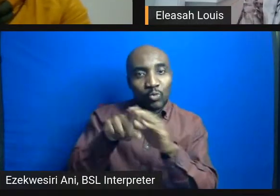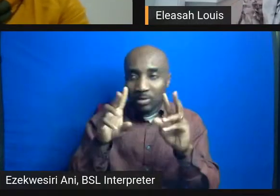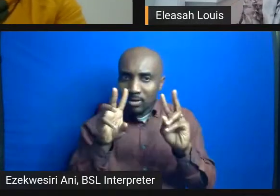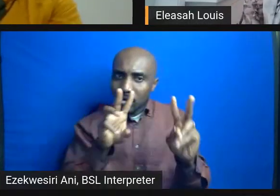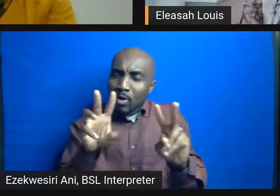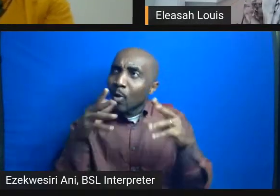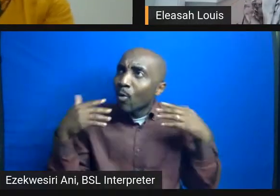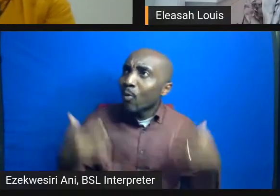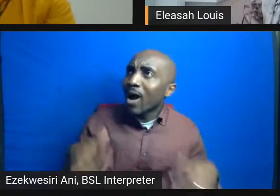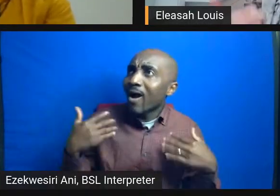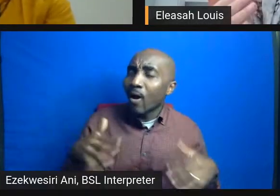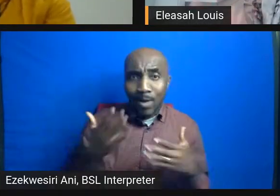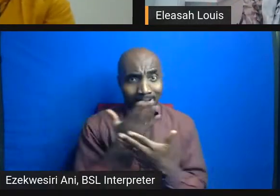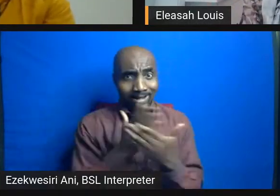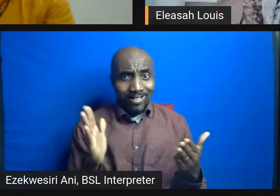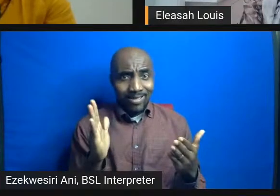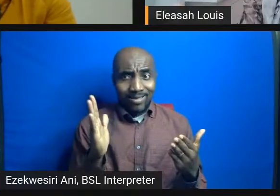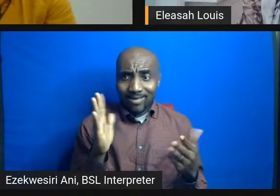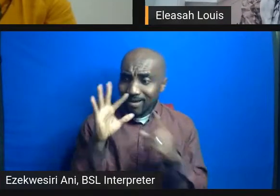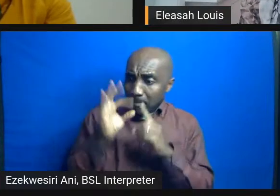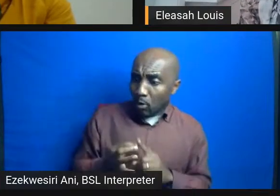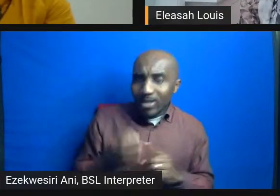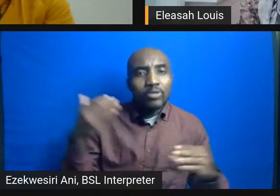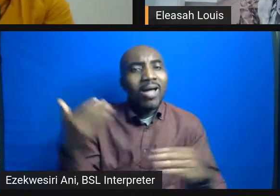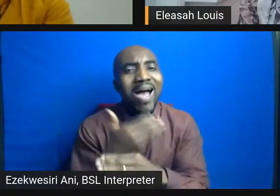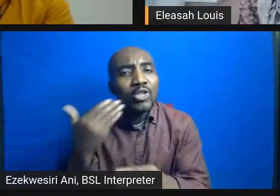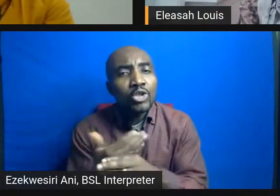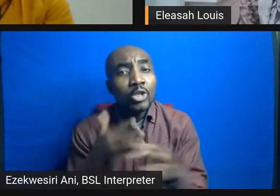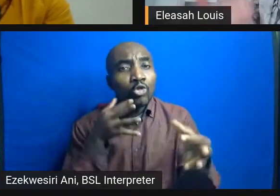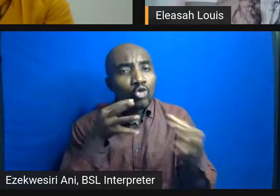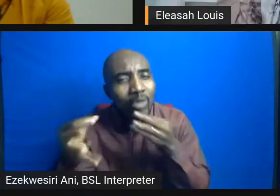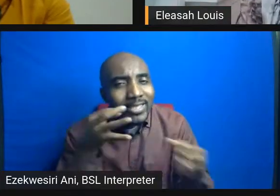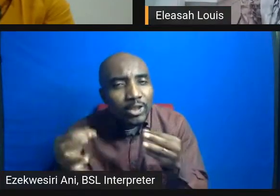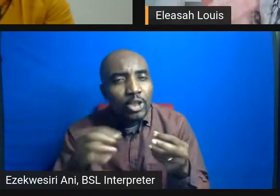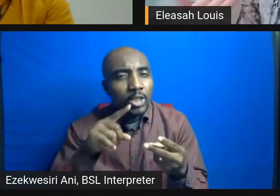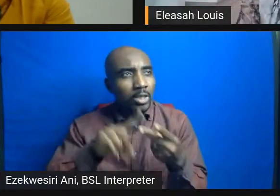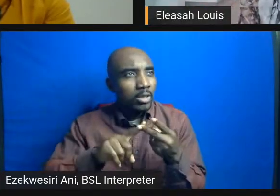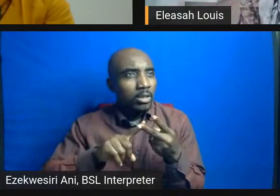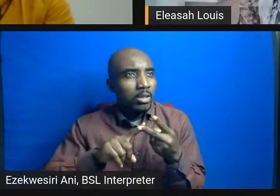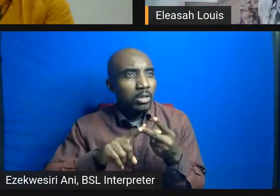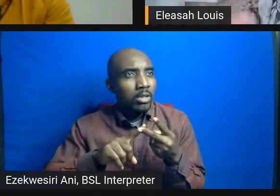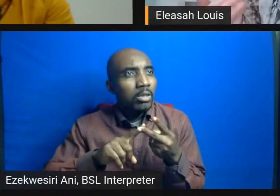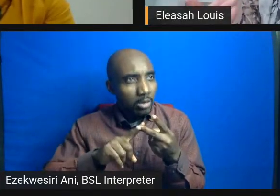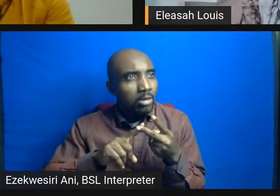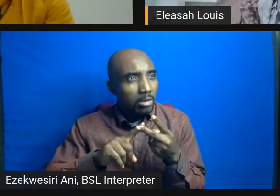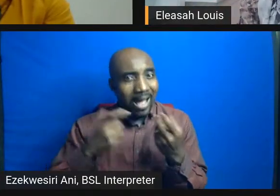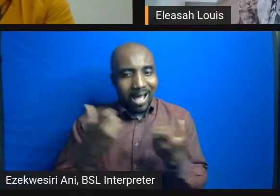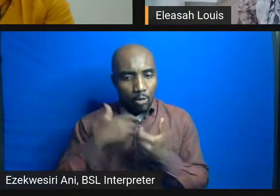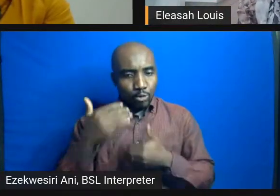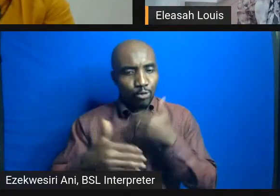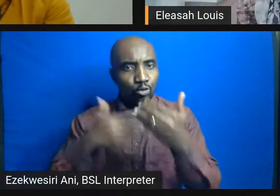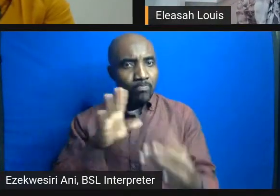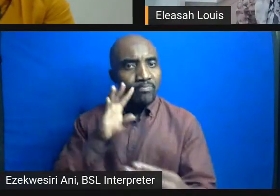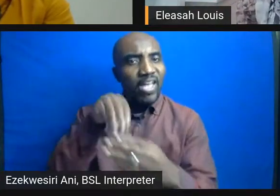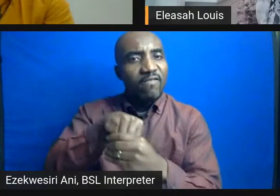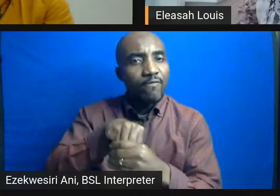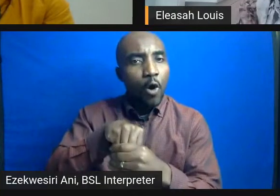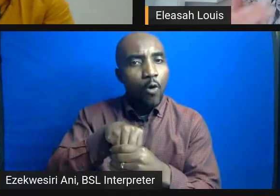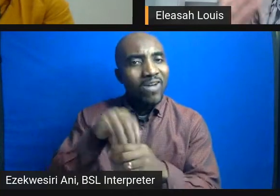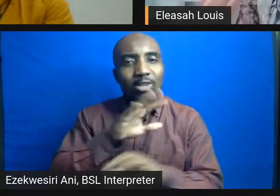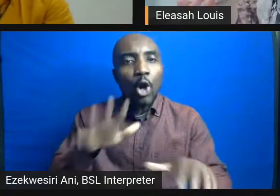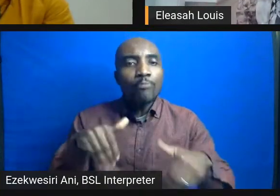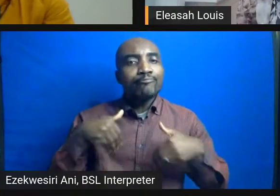some clear points of action and strategy to help people get on their way, to be involved, and not